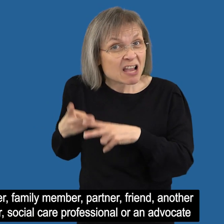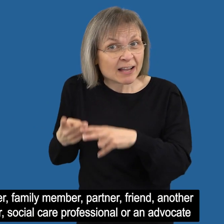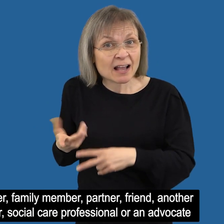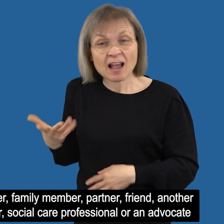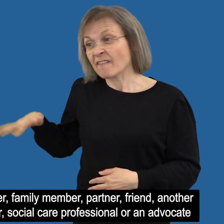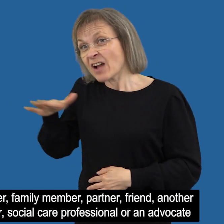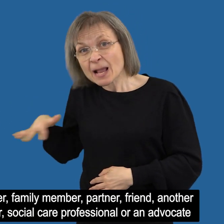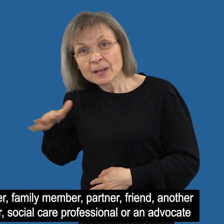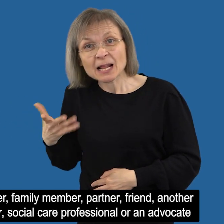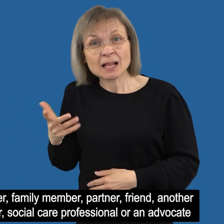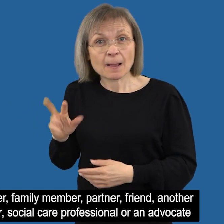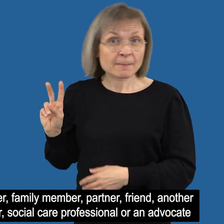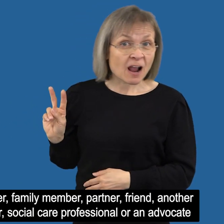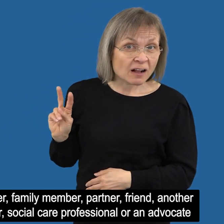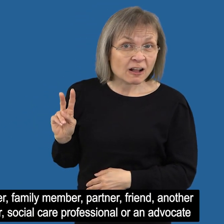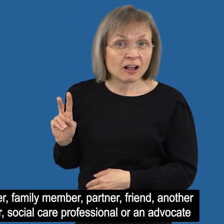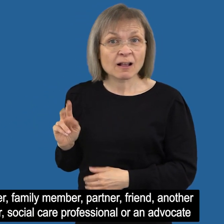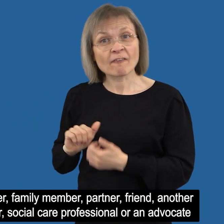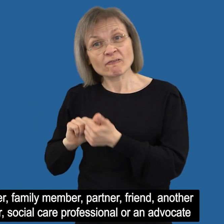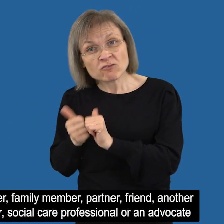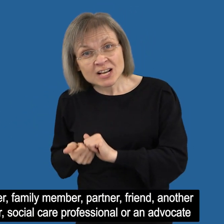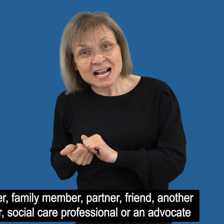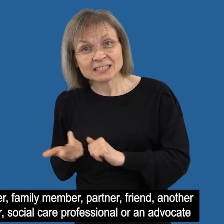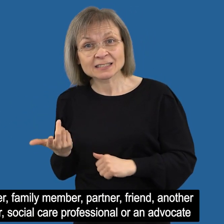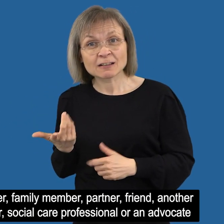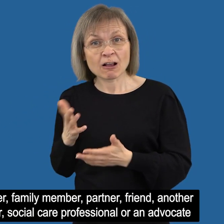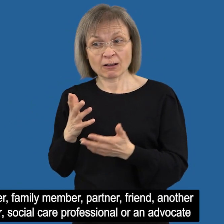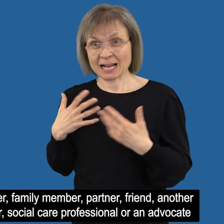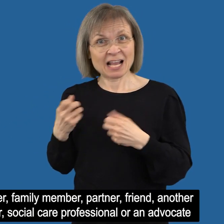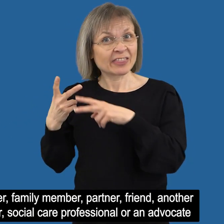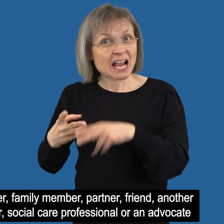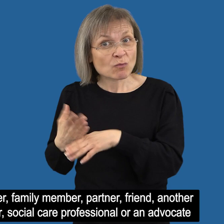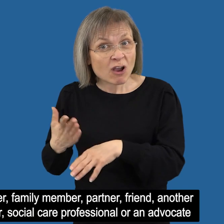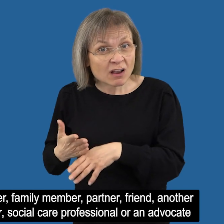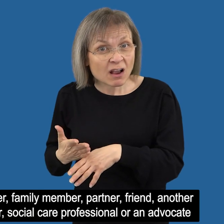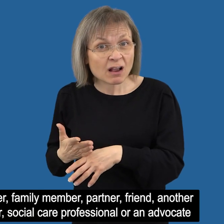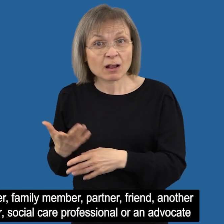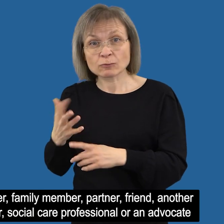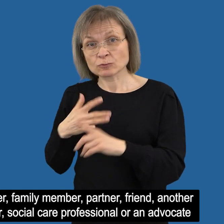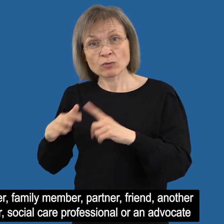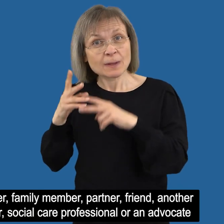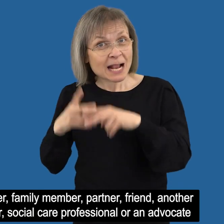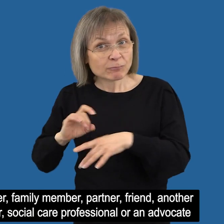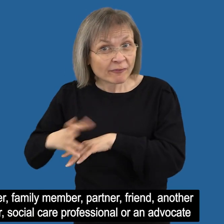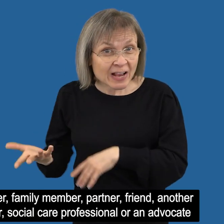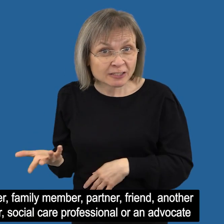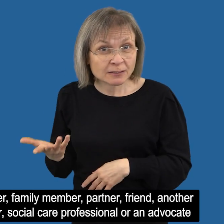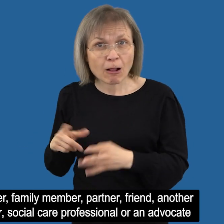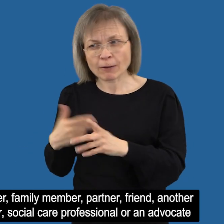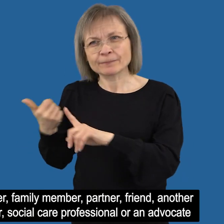This can be a carer, family member, partner, friend, another healthcare worker, social care professional, or an